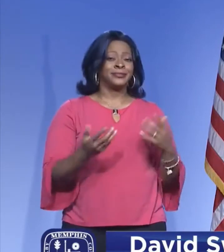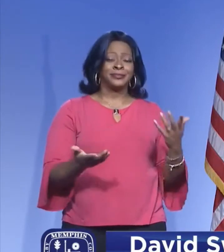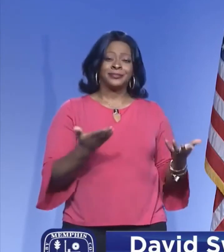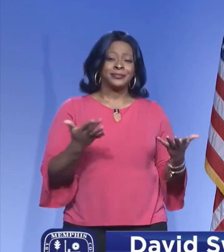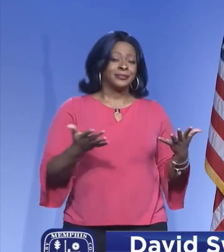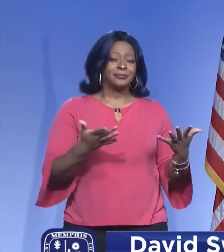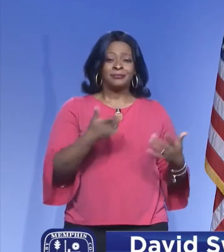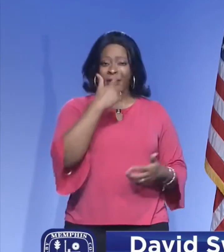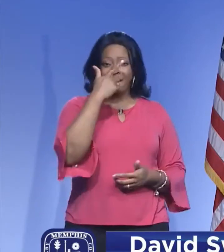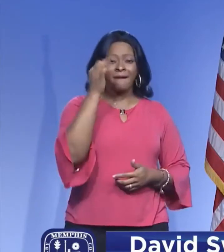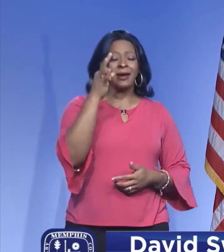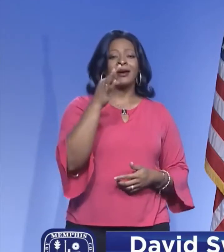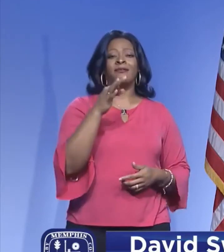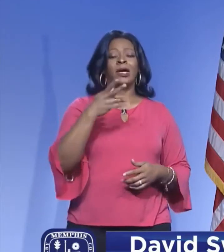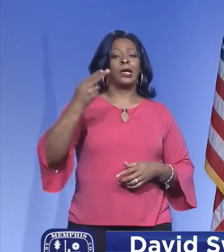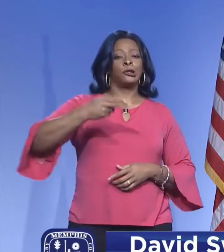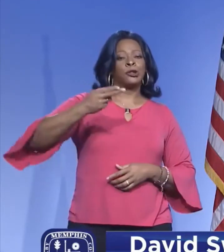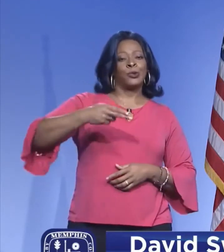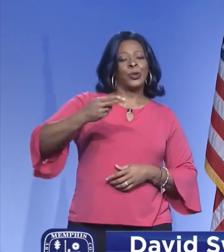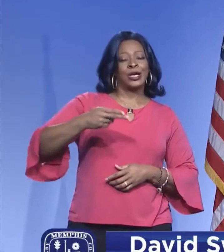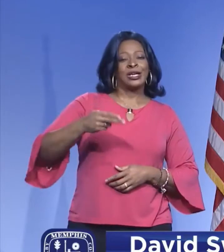due to historic,